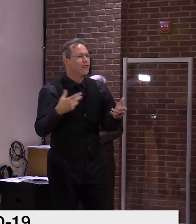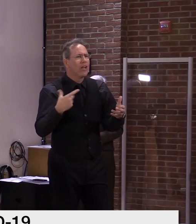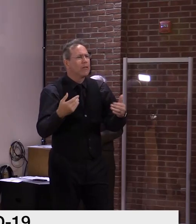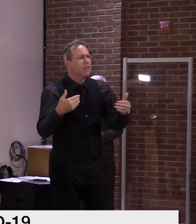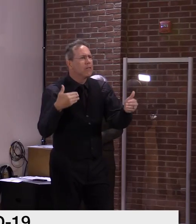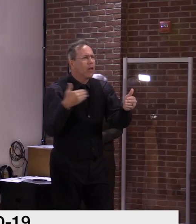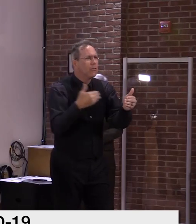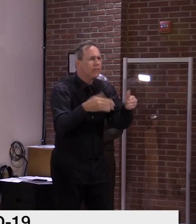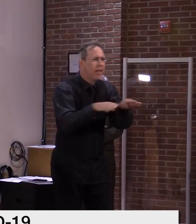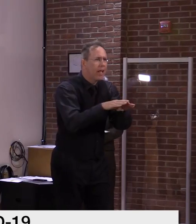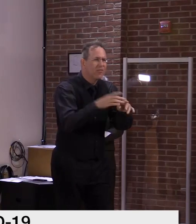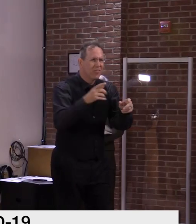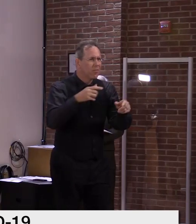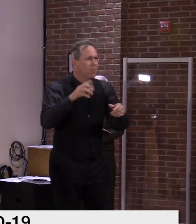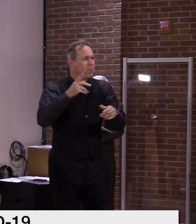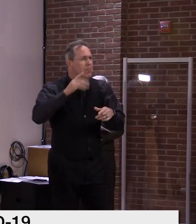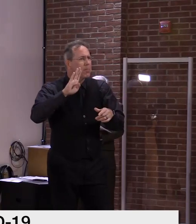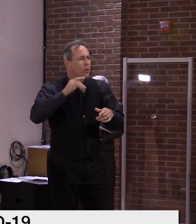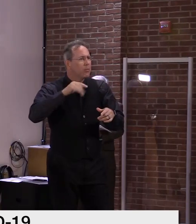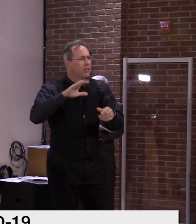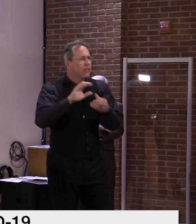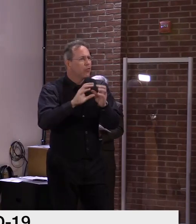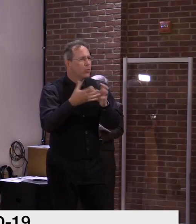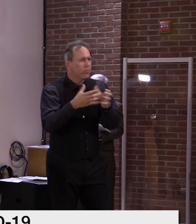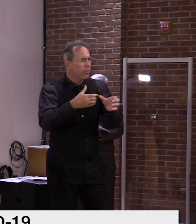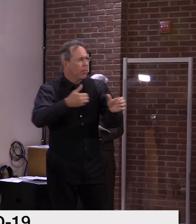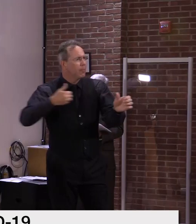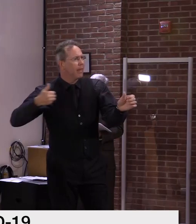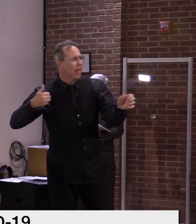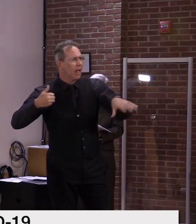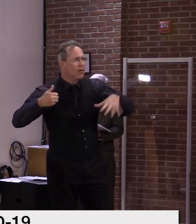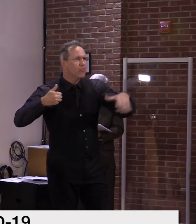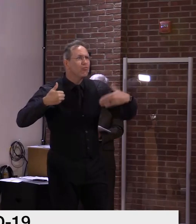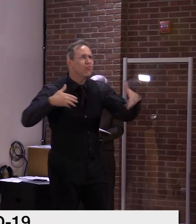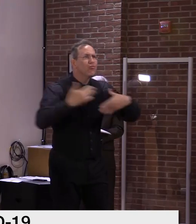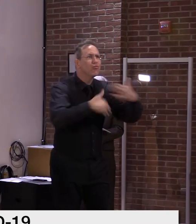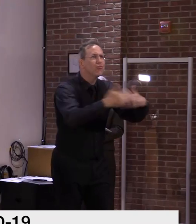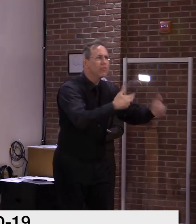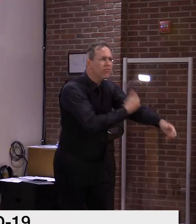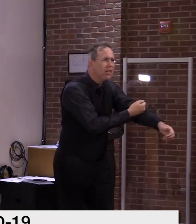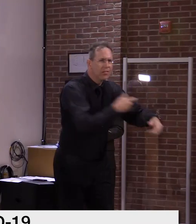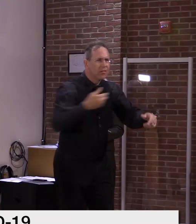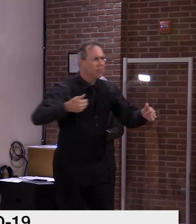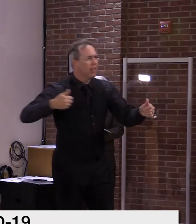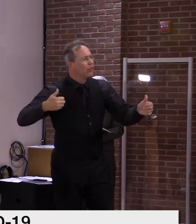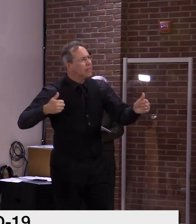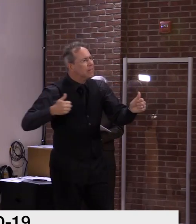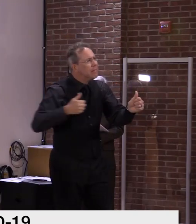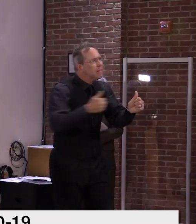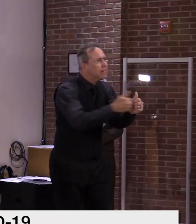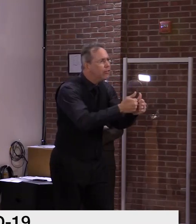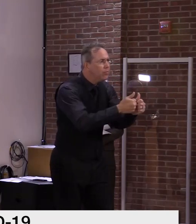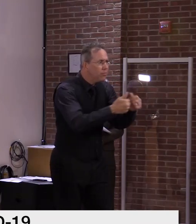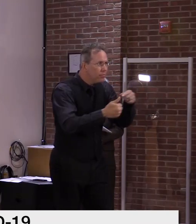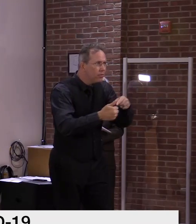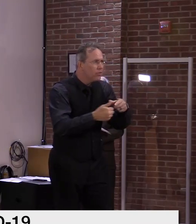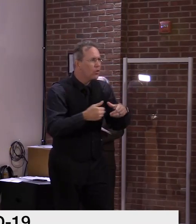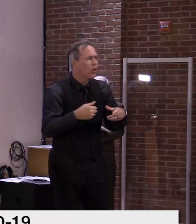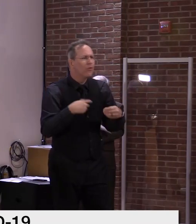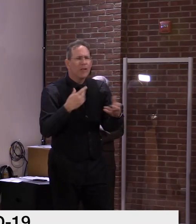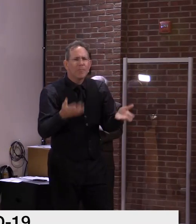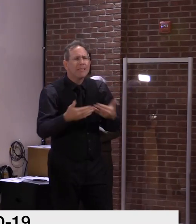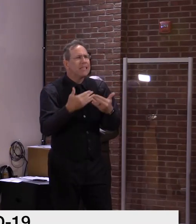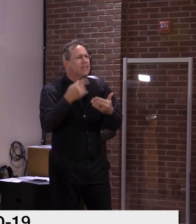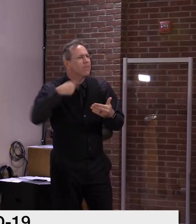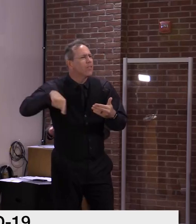are that we can do something about. We want to make it as easy and as seamless as possible, but I